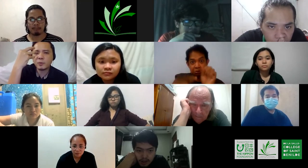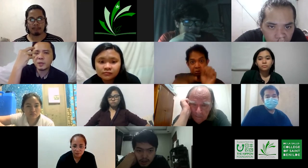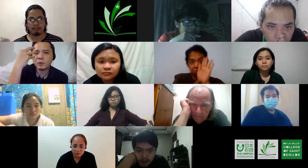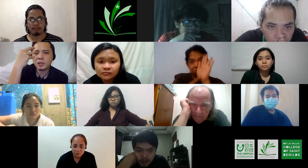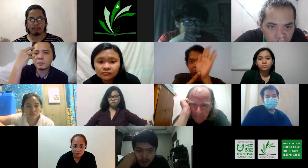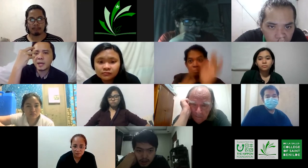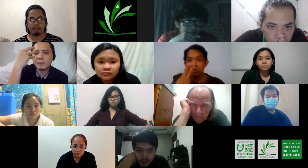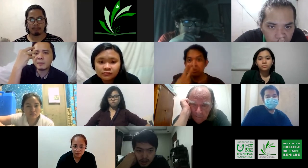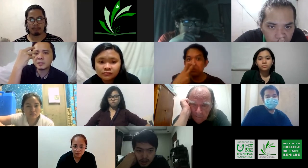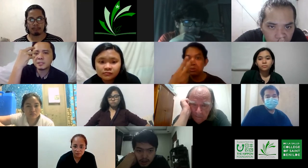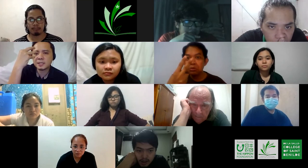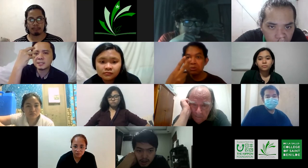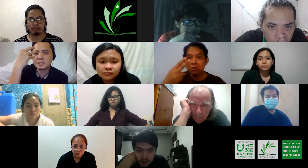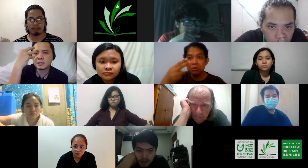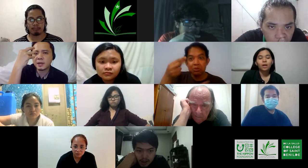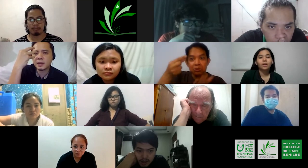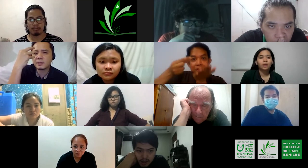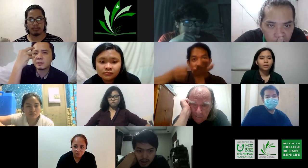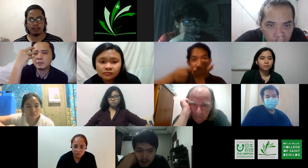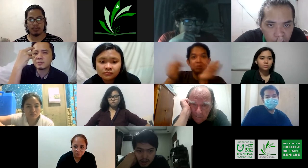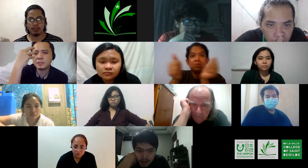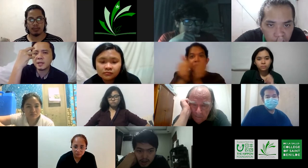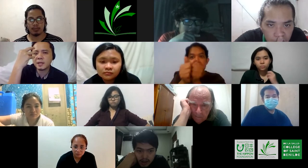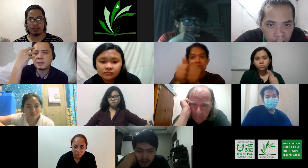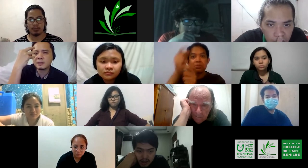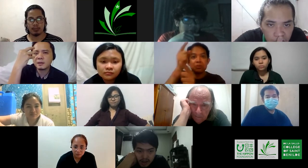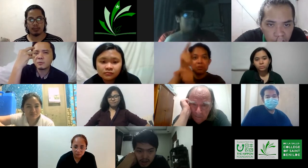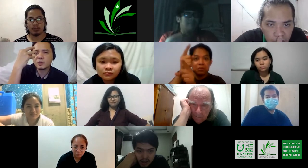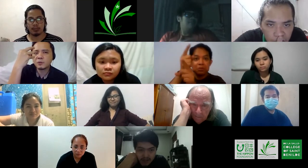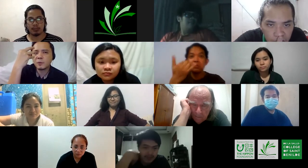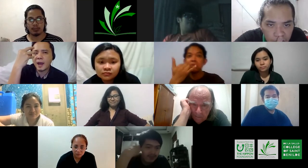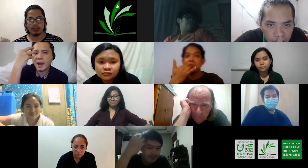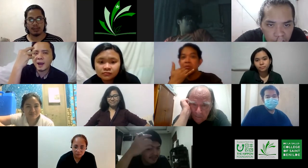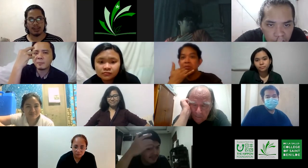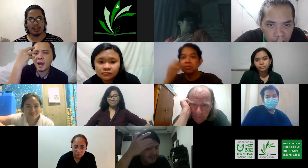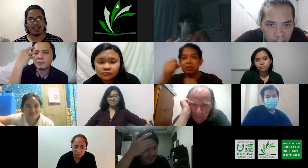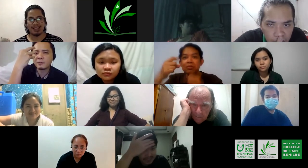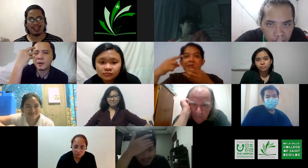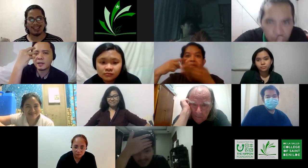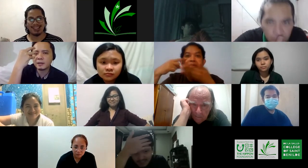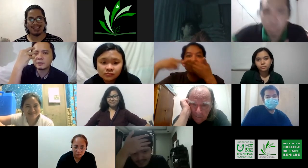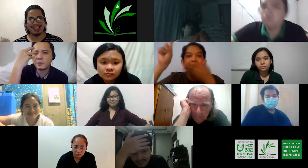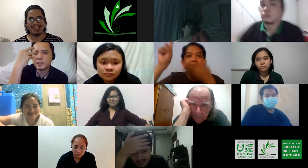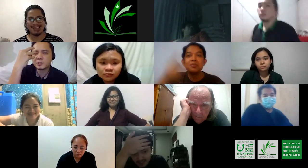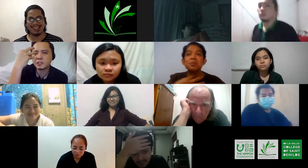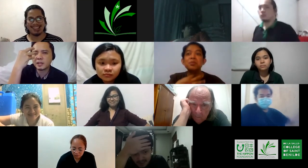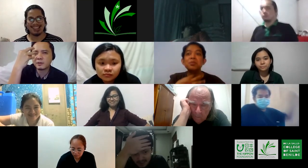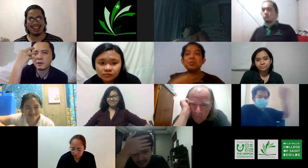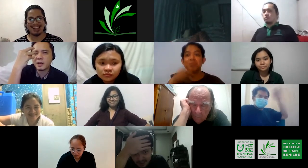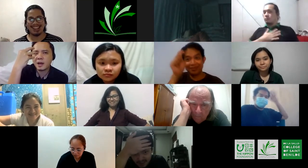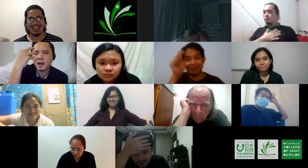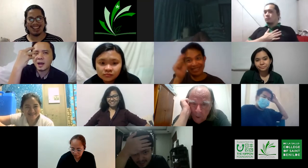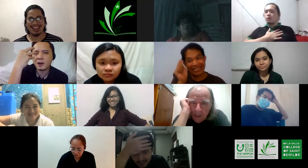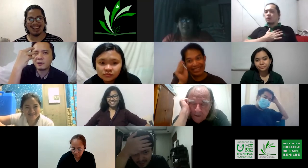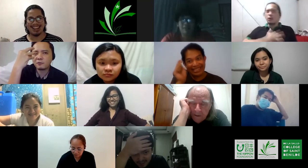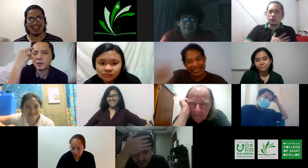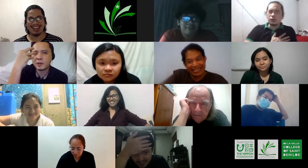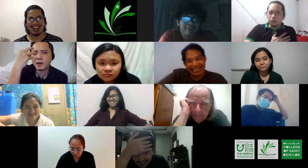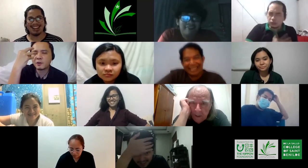will be able to discuss the grade on Tuesday. Will you have it ready so we can check if Yes, you got your yes,